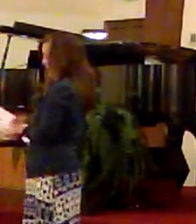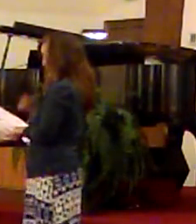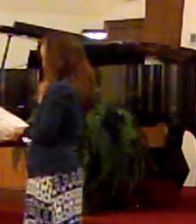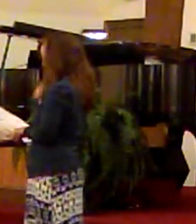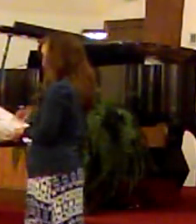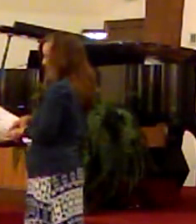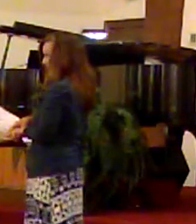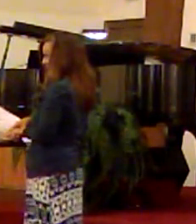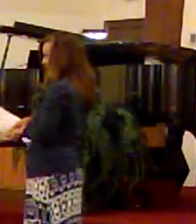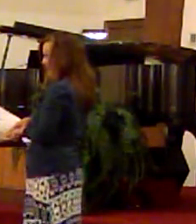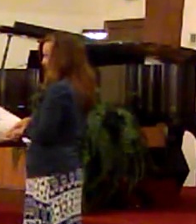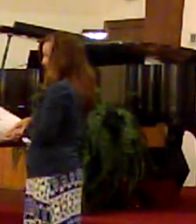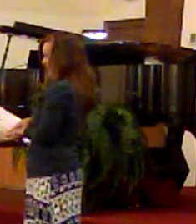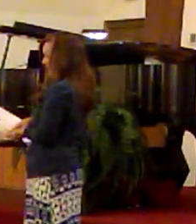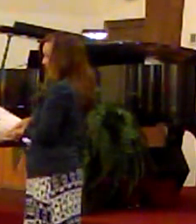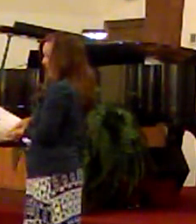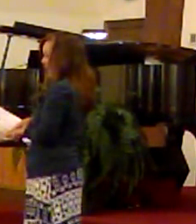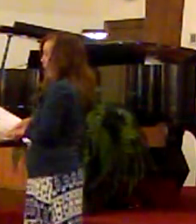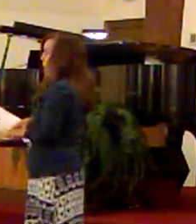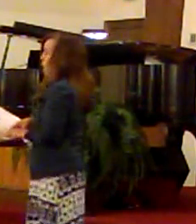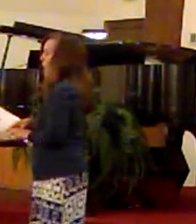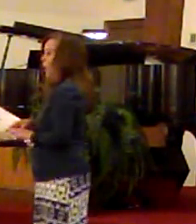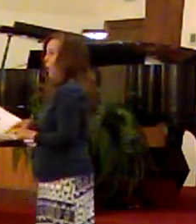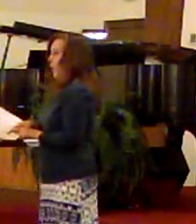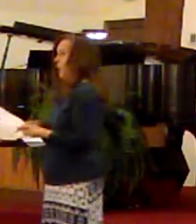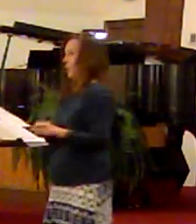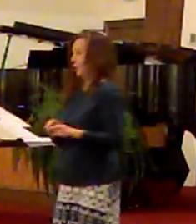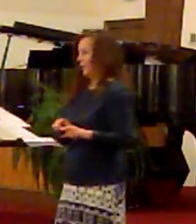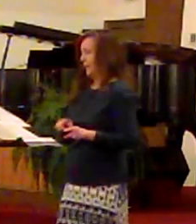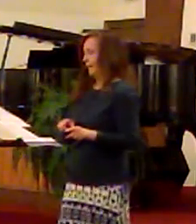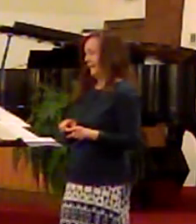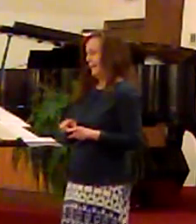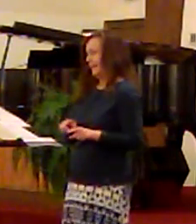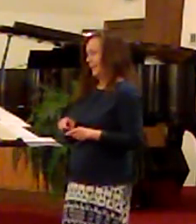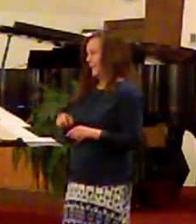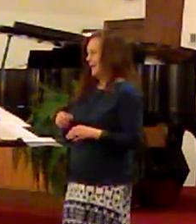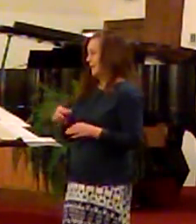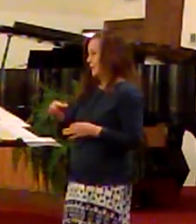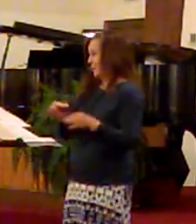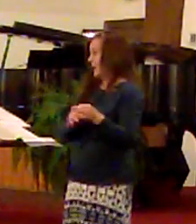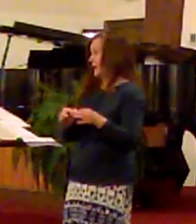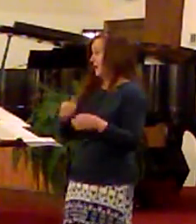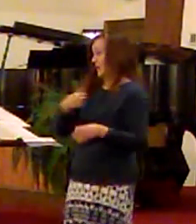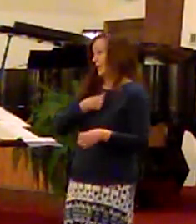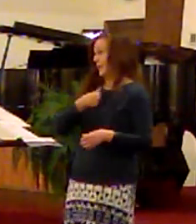says? Or do we try to make sense of what we think we should do?